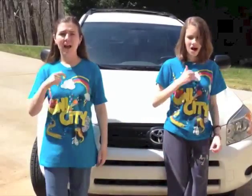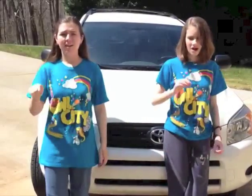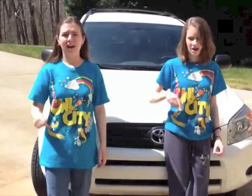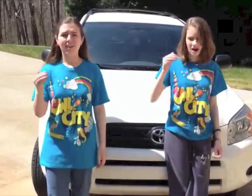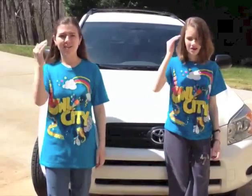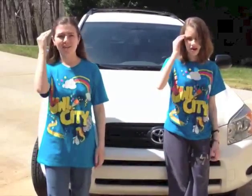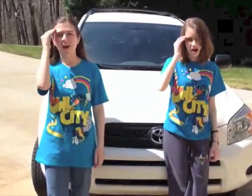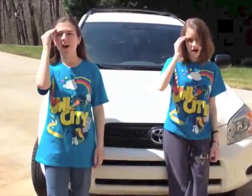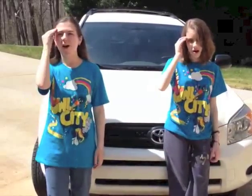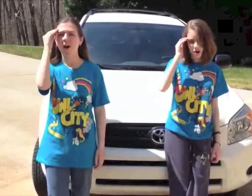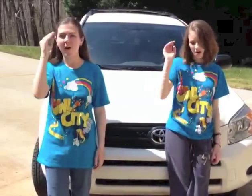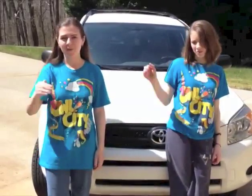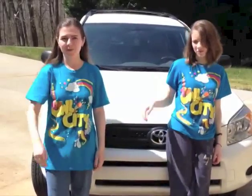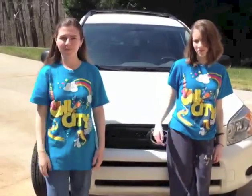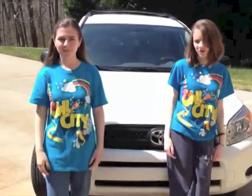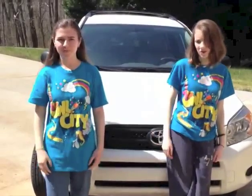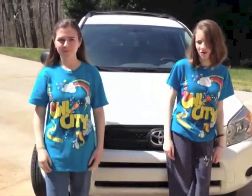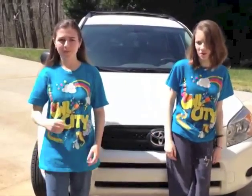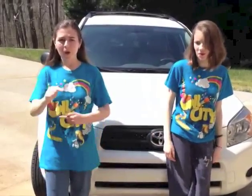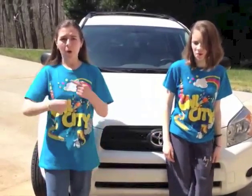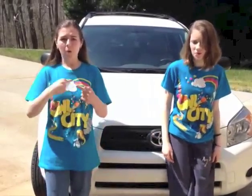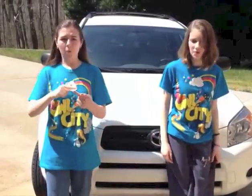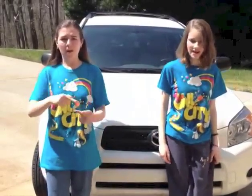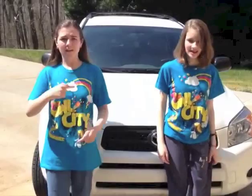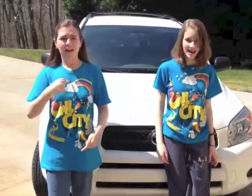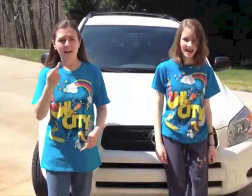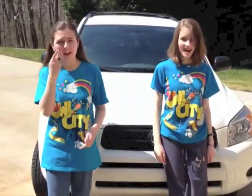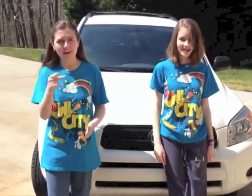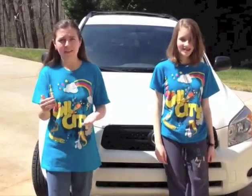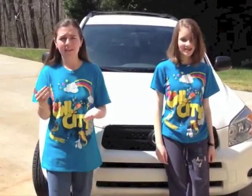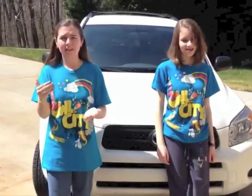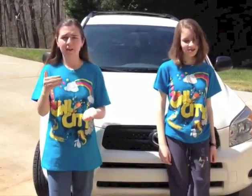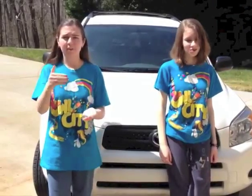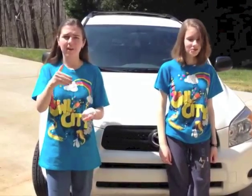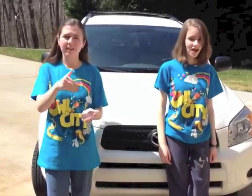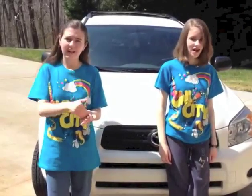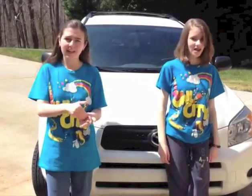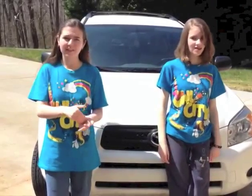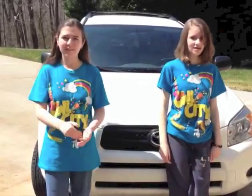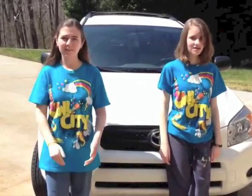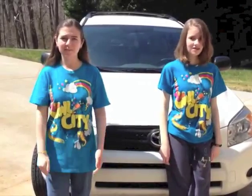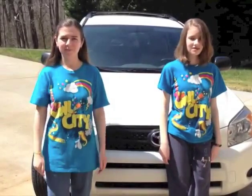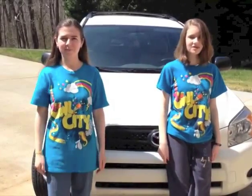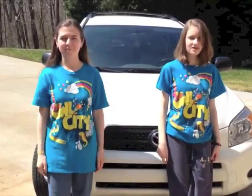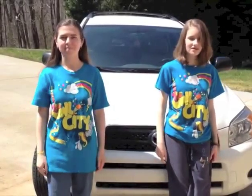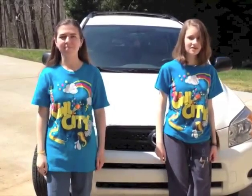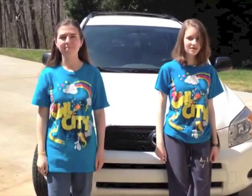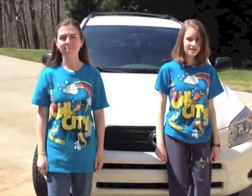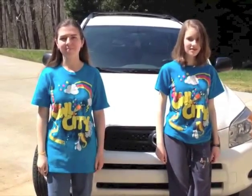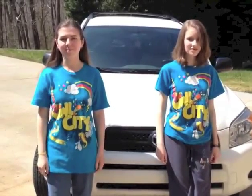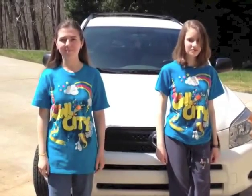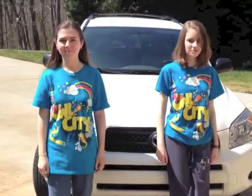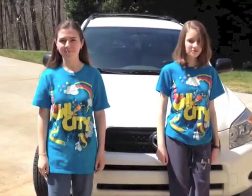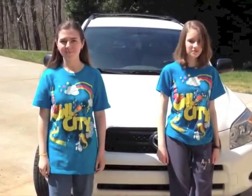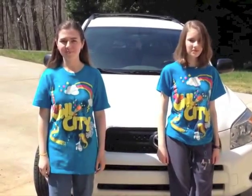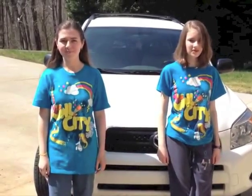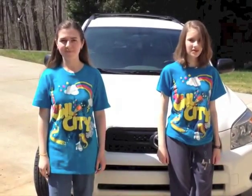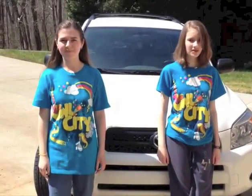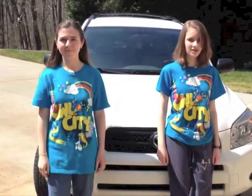I gotta know When can I see you again? When can I